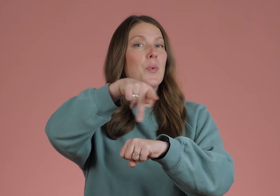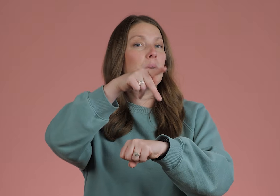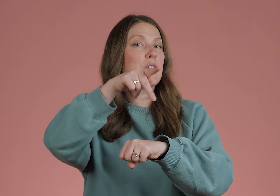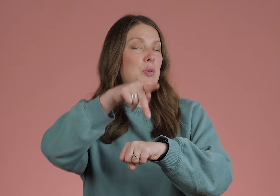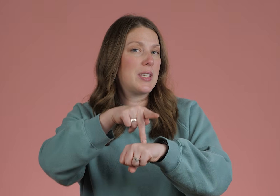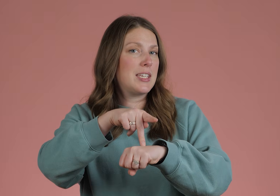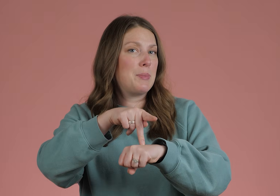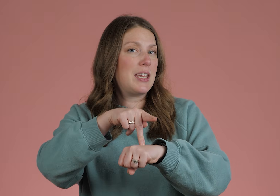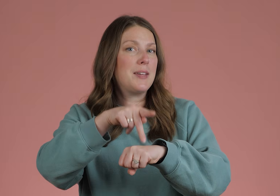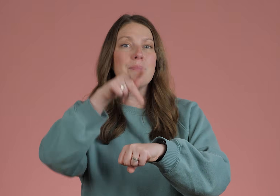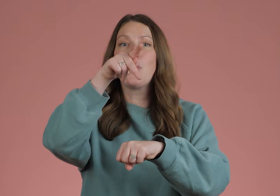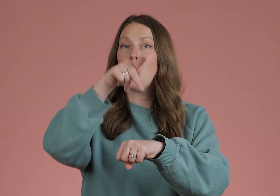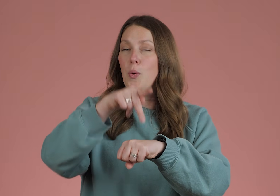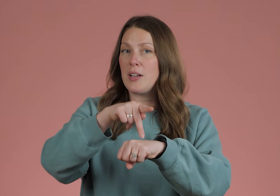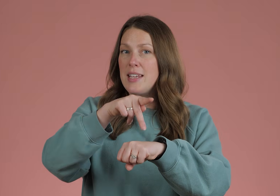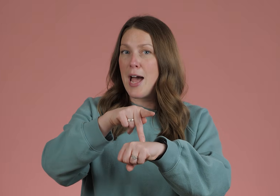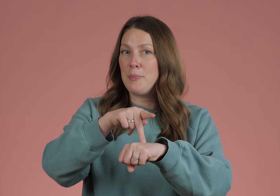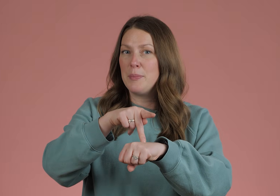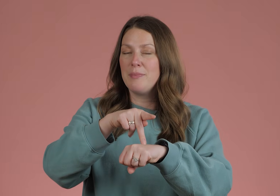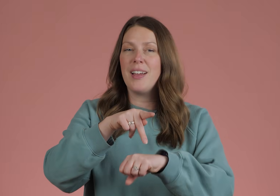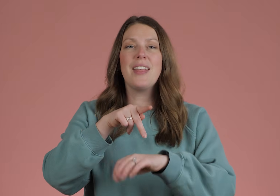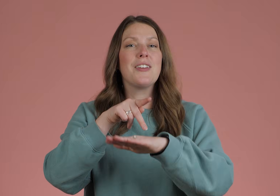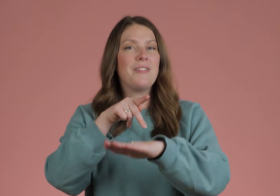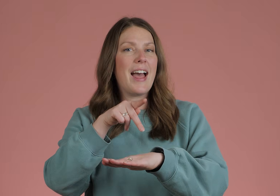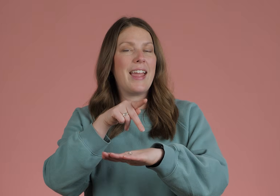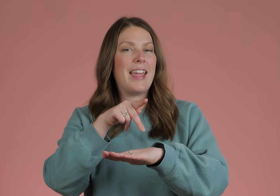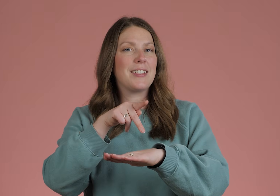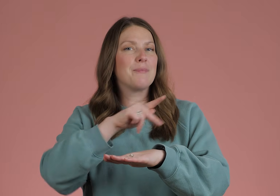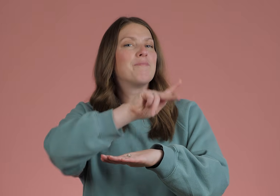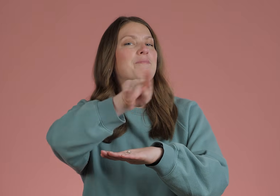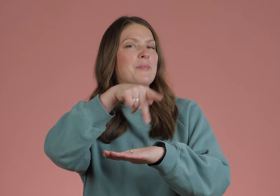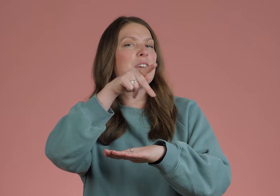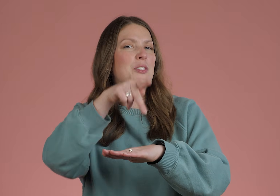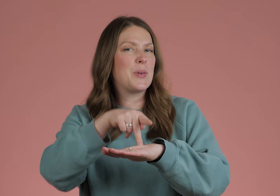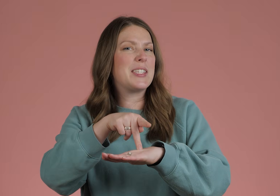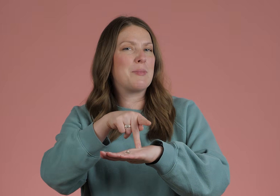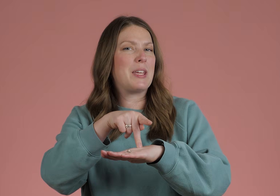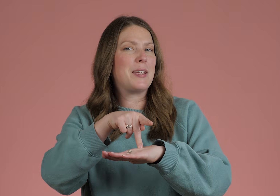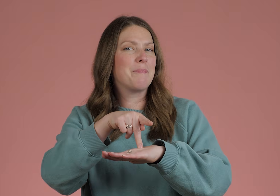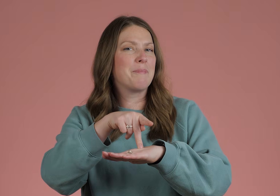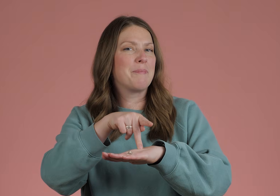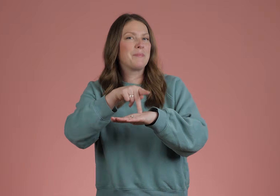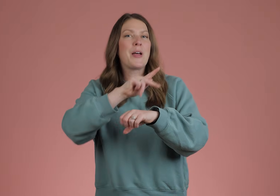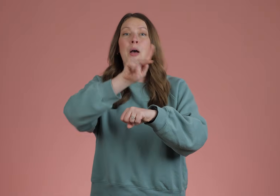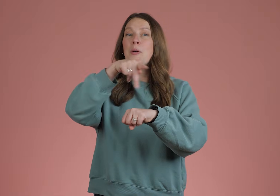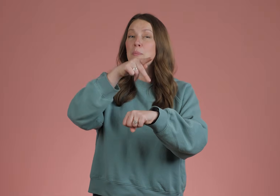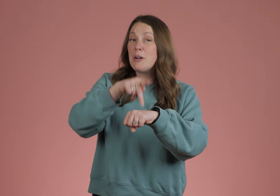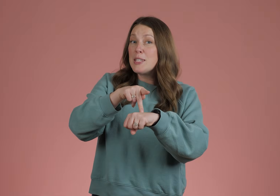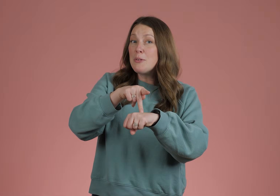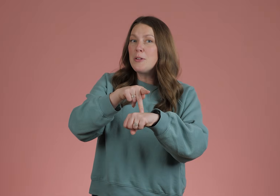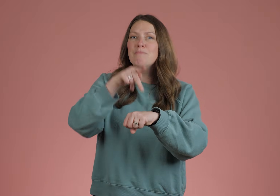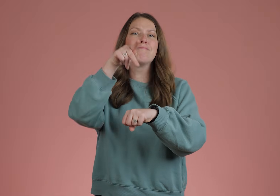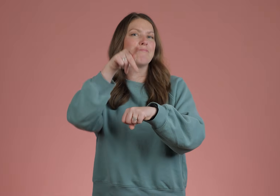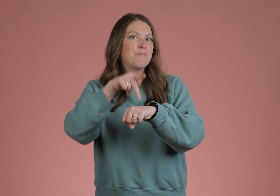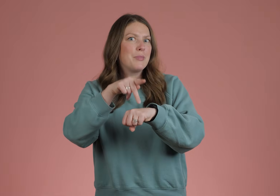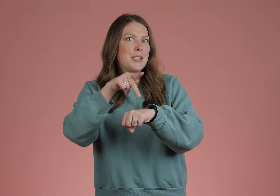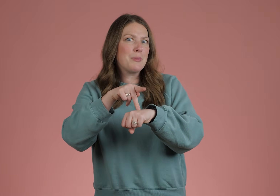with a twisted P or a tap, and then a flat hand, twisted P. Principal,